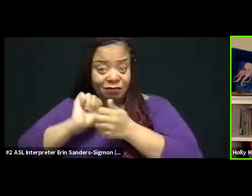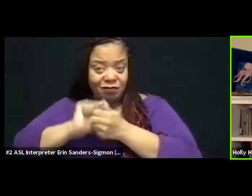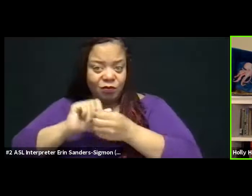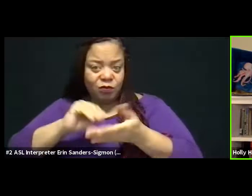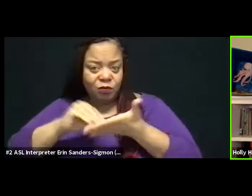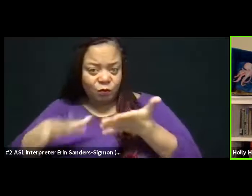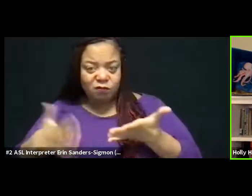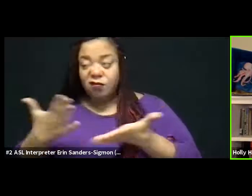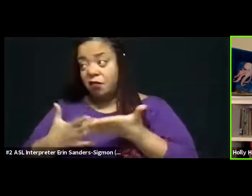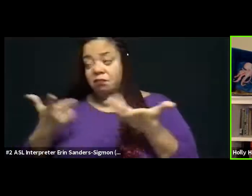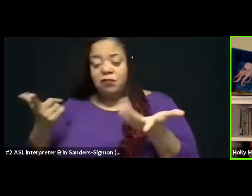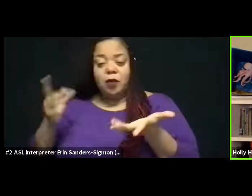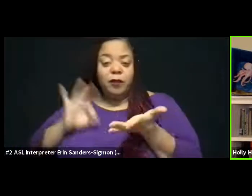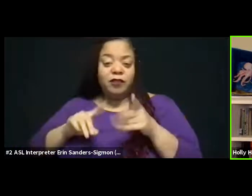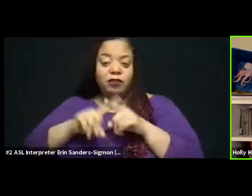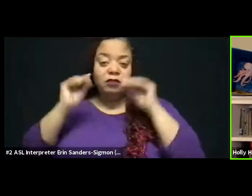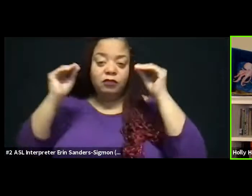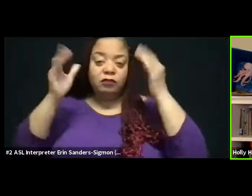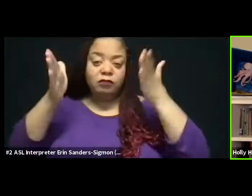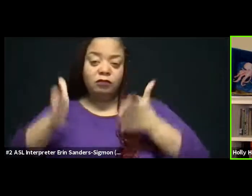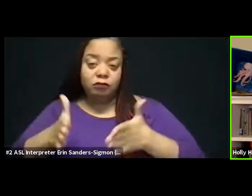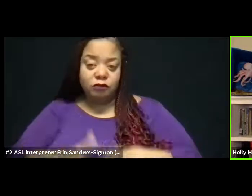educator comes that responsibility.